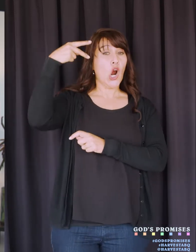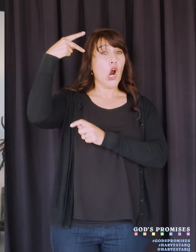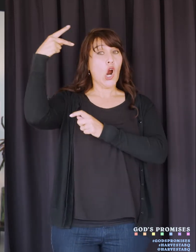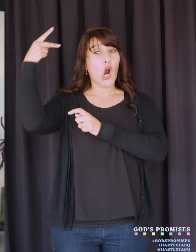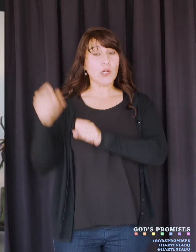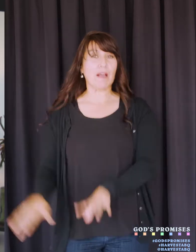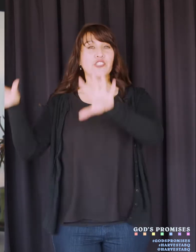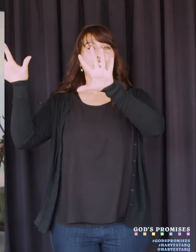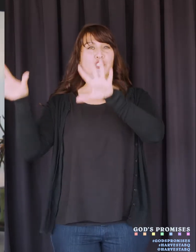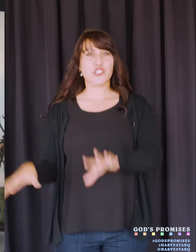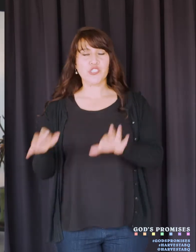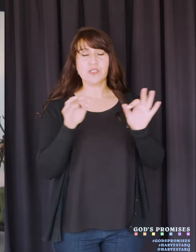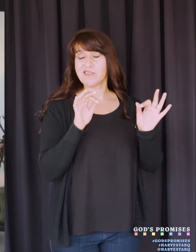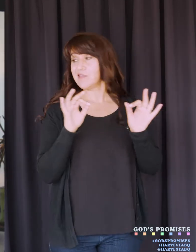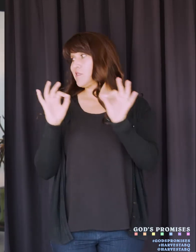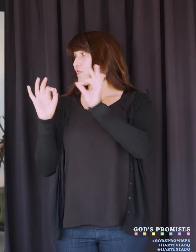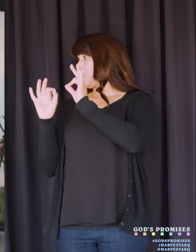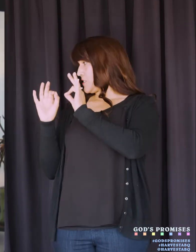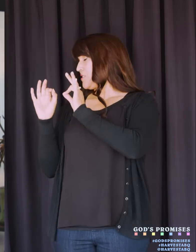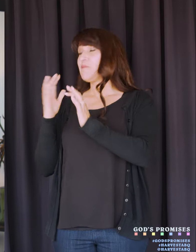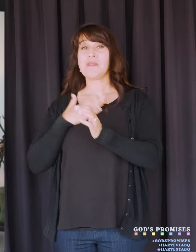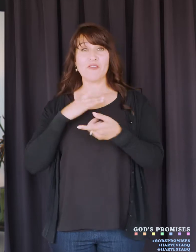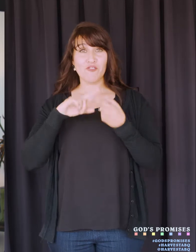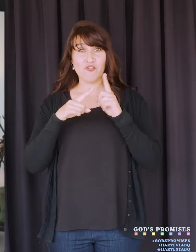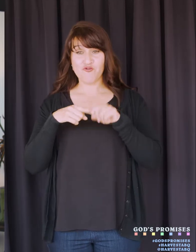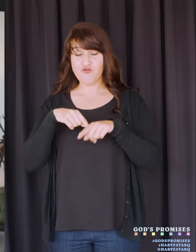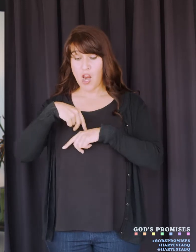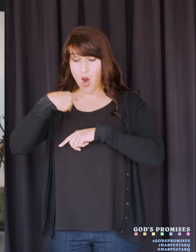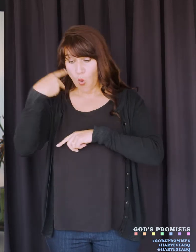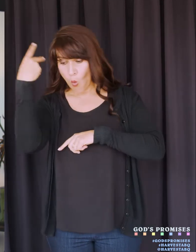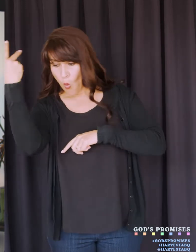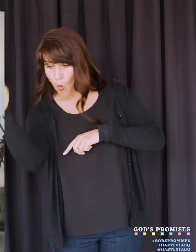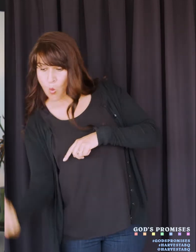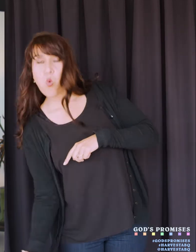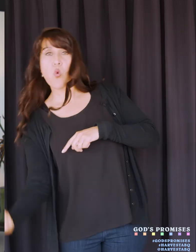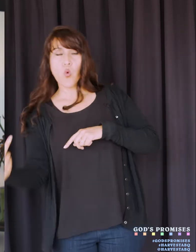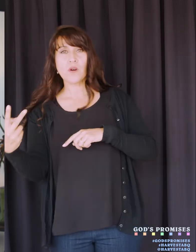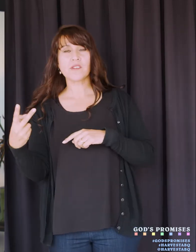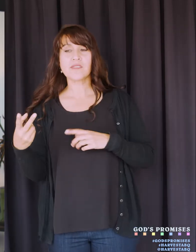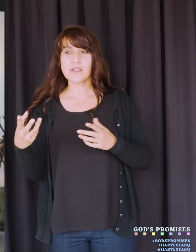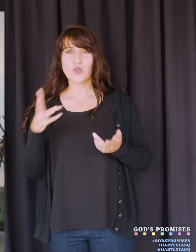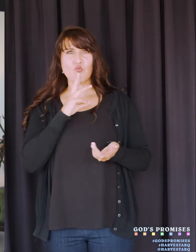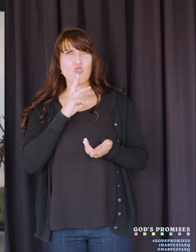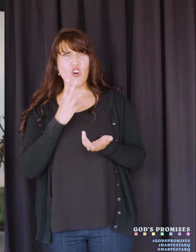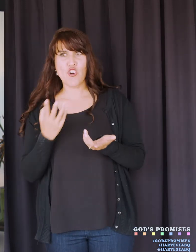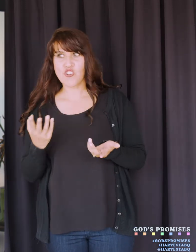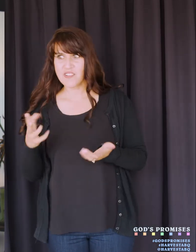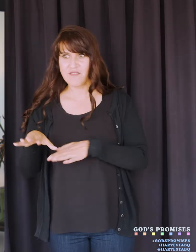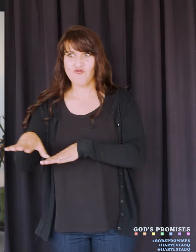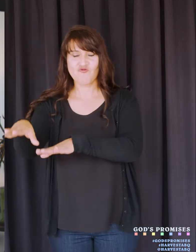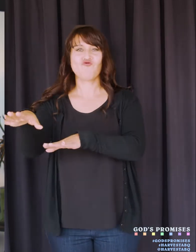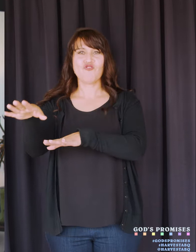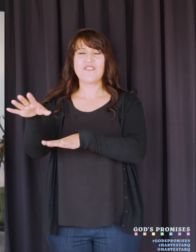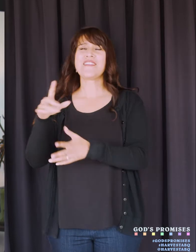splash, and I looked behind me, and my friend had went head over heels over the boat directly into the